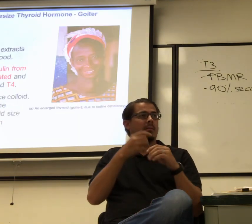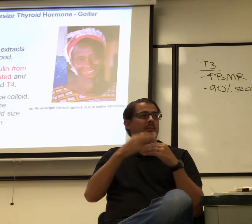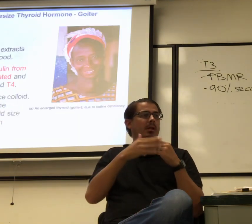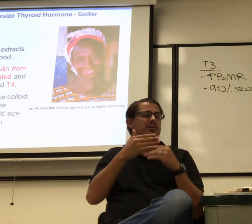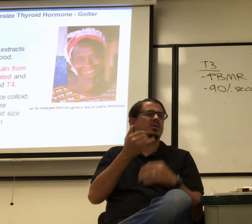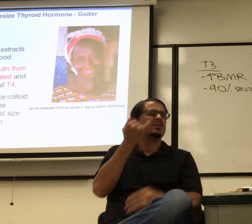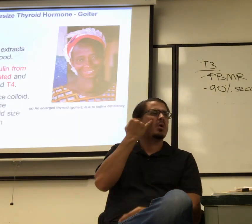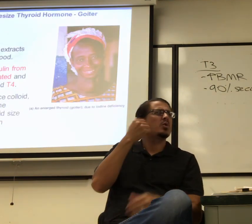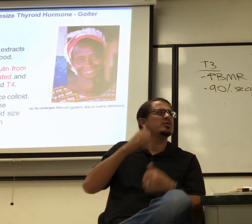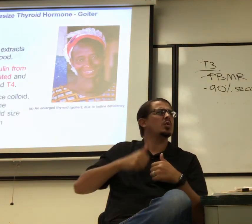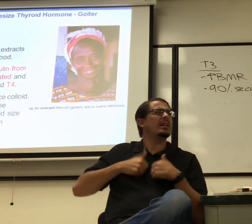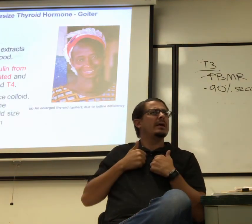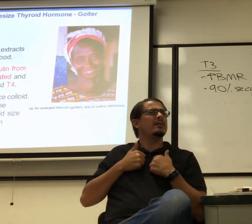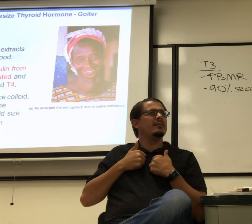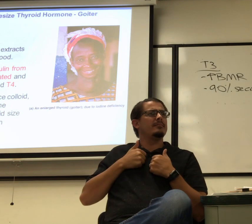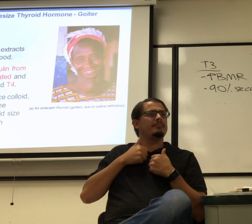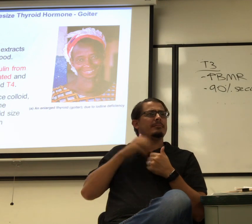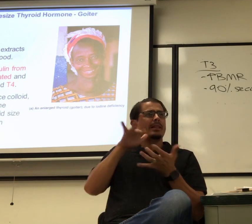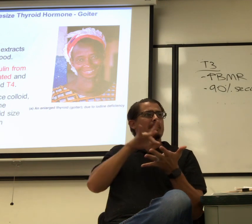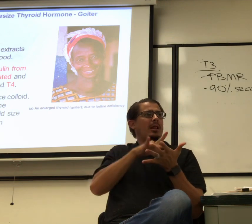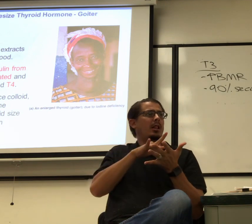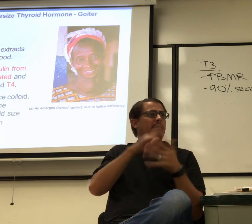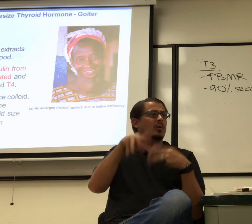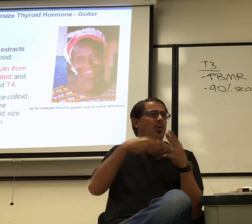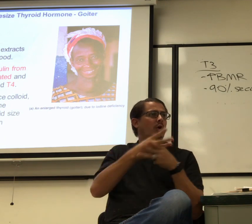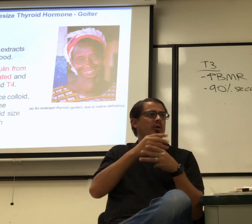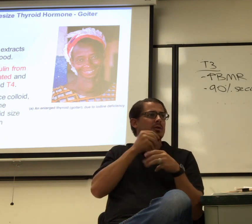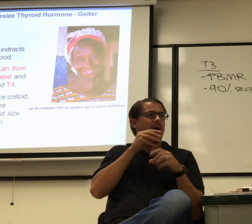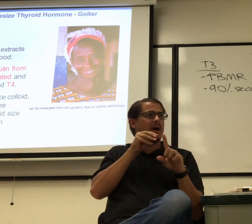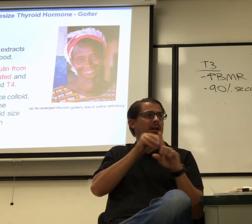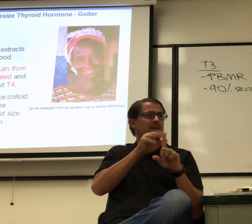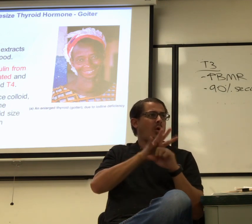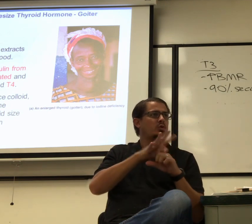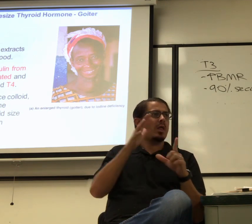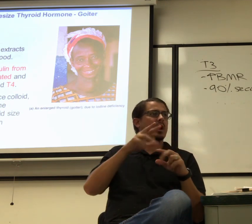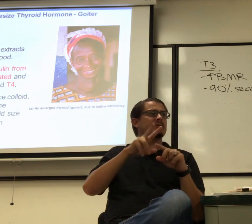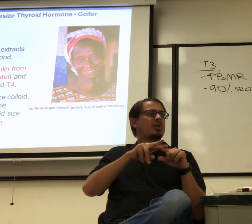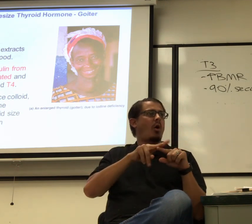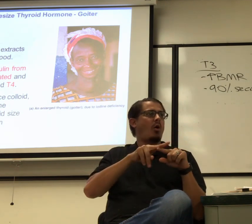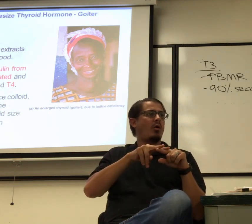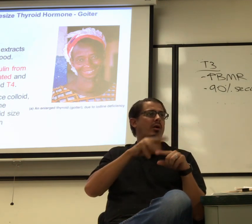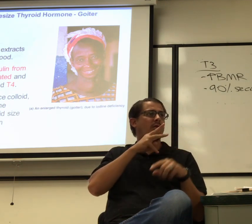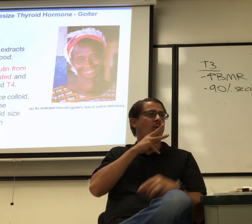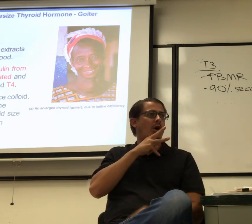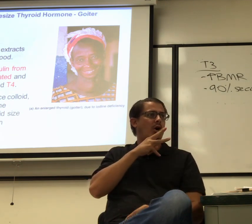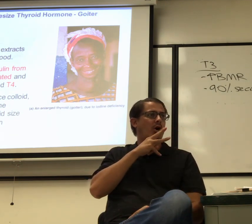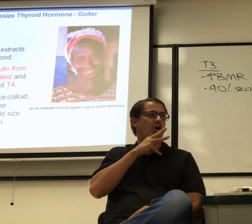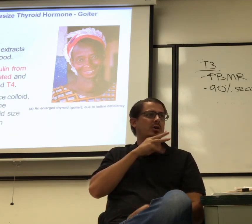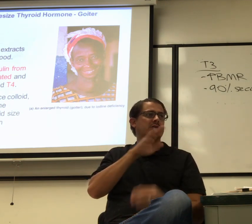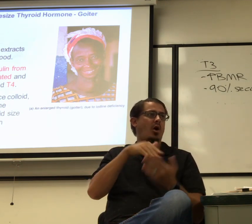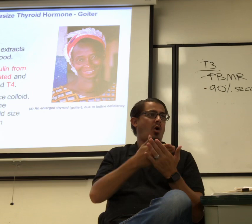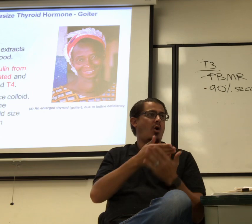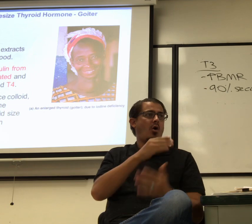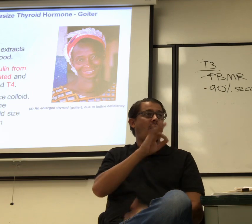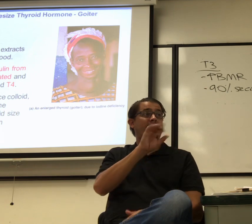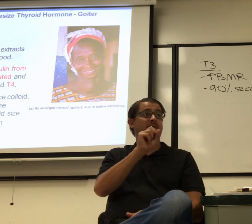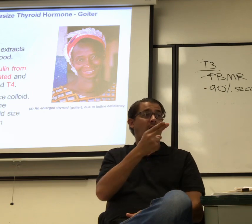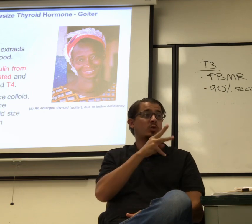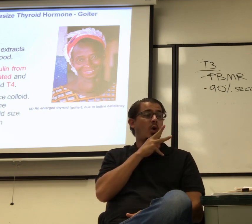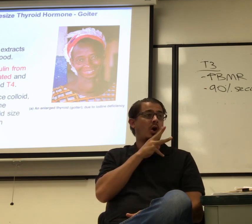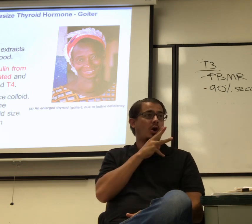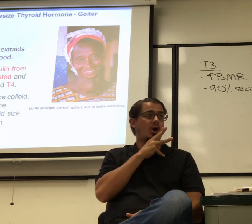So you got to extract that from the blood. But let's say you live kind of inland in a region of the world where